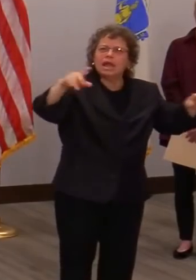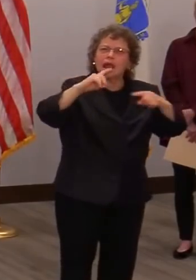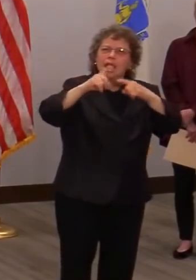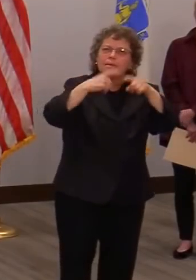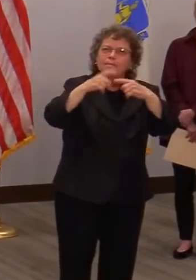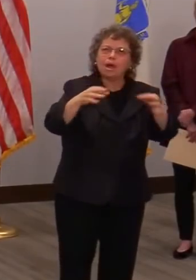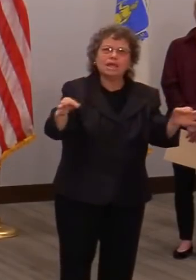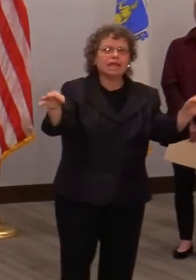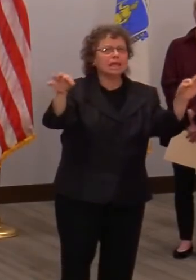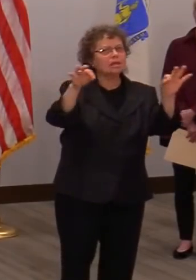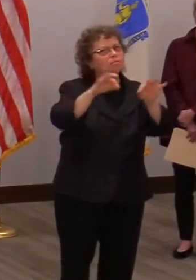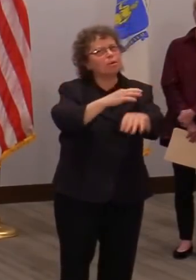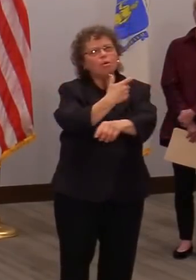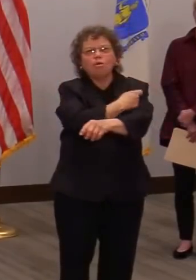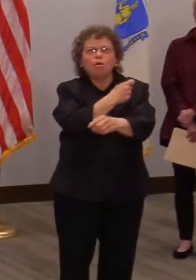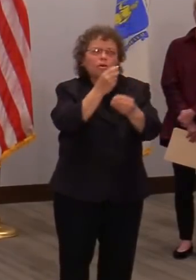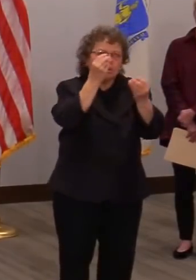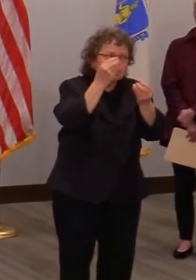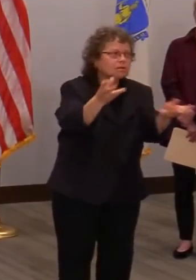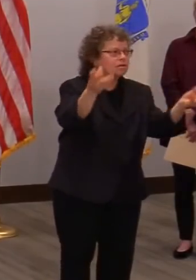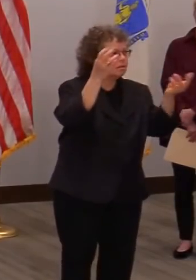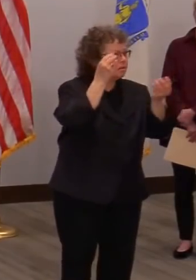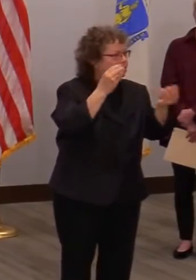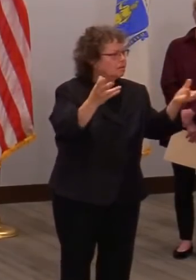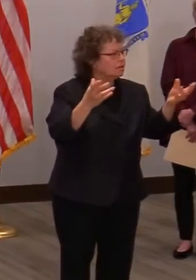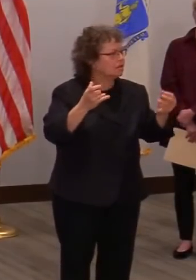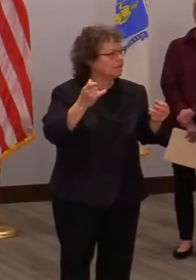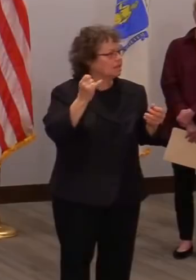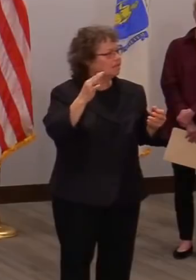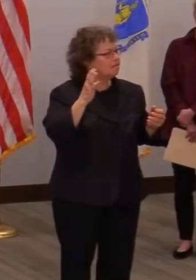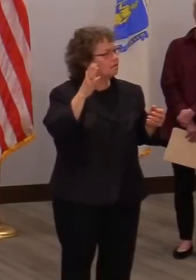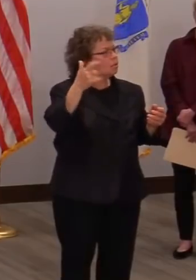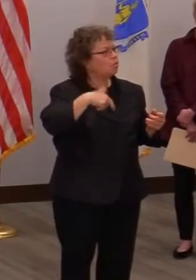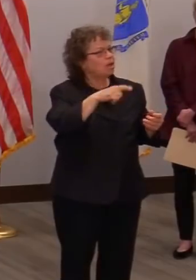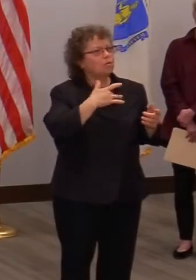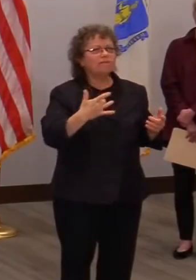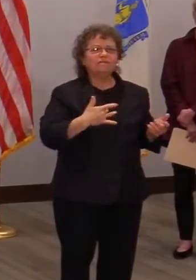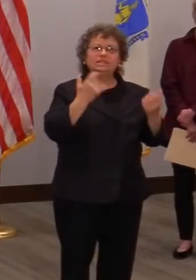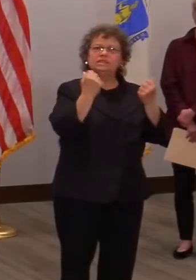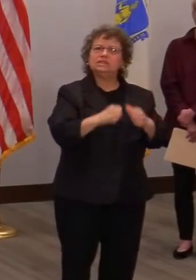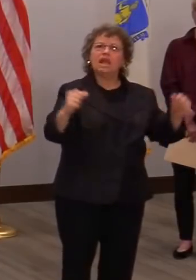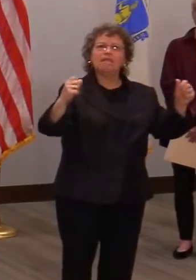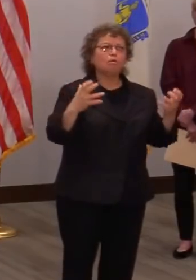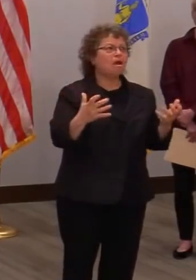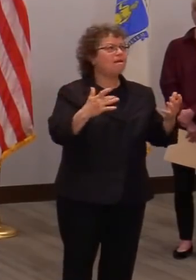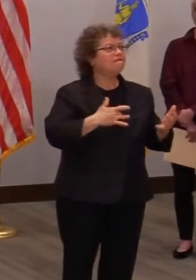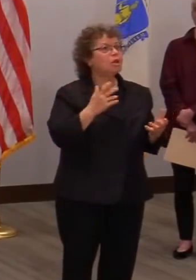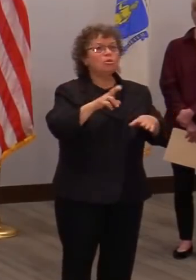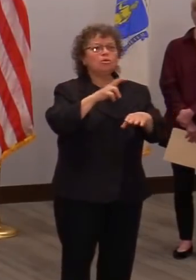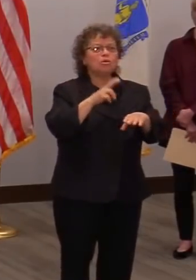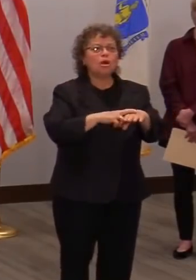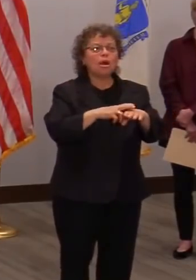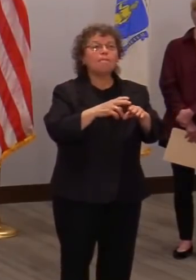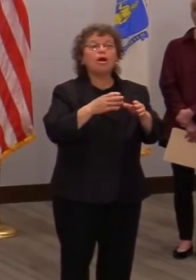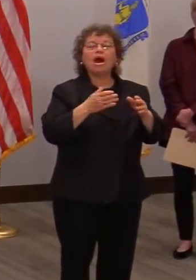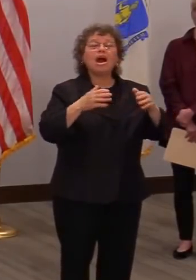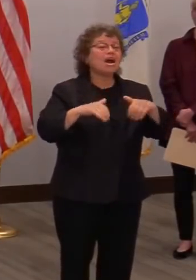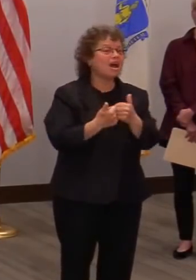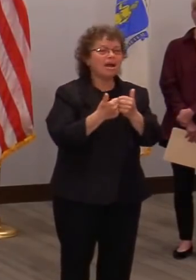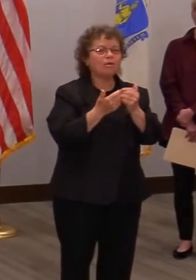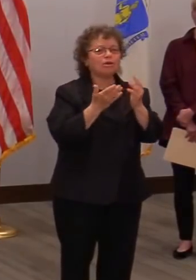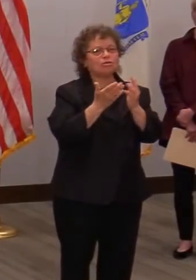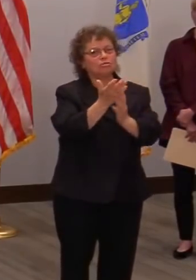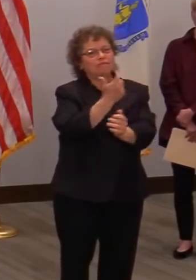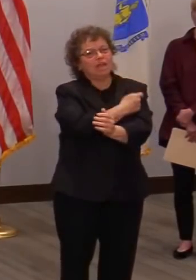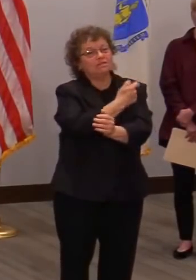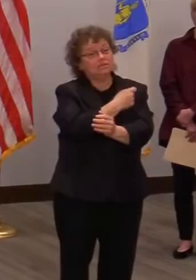is. If we're going to get back to a feeling of safety and a feeling of normal, we want to make sure folks get vaccinated. I can tell you, when I